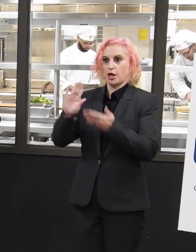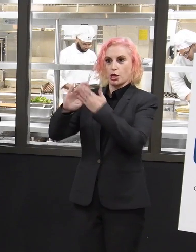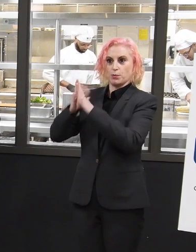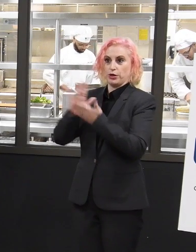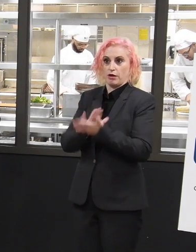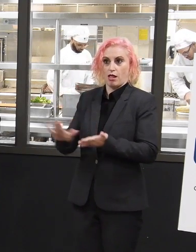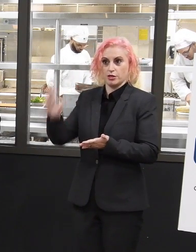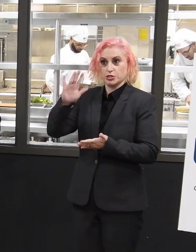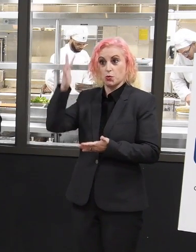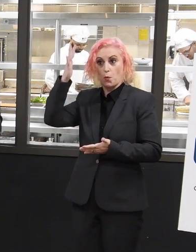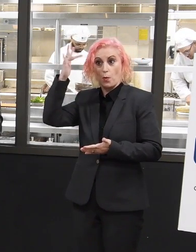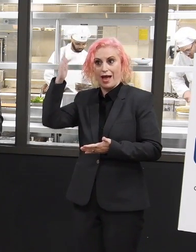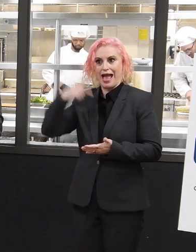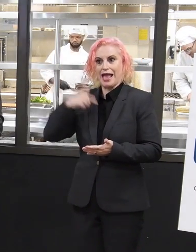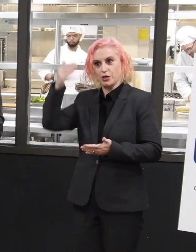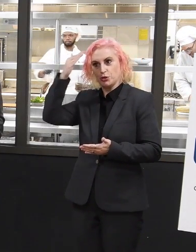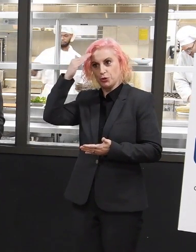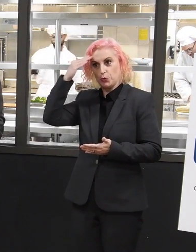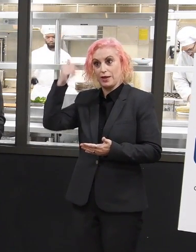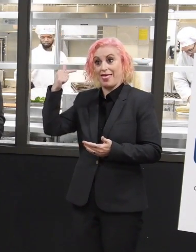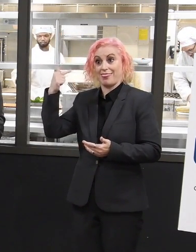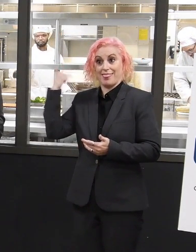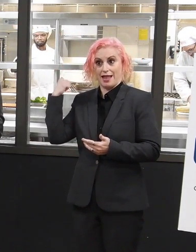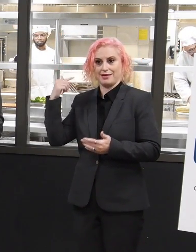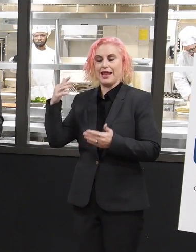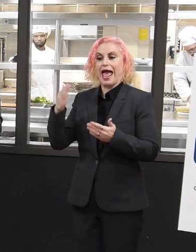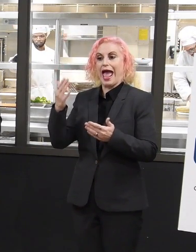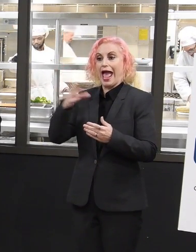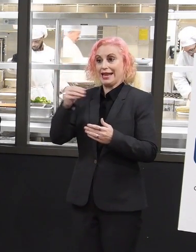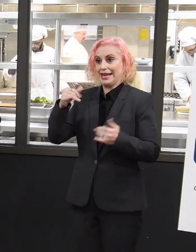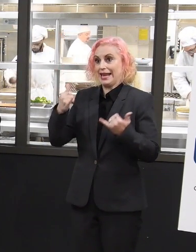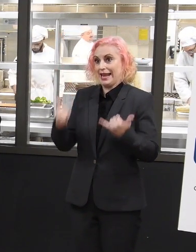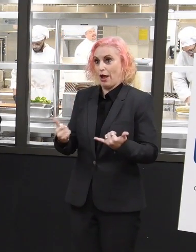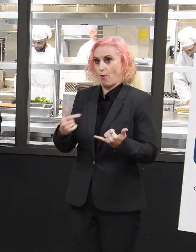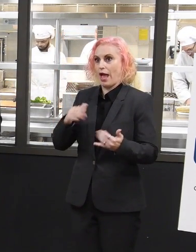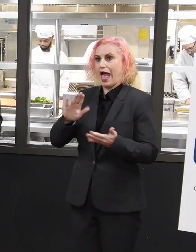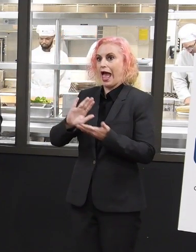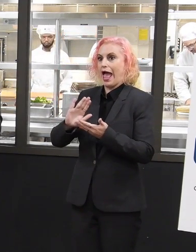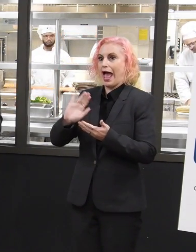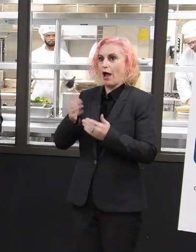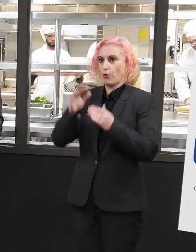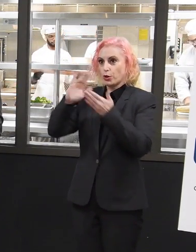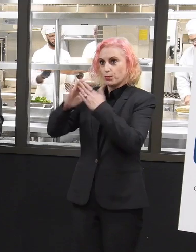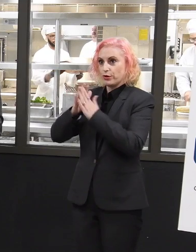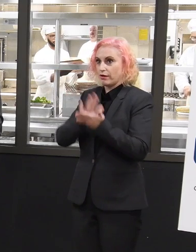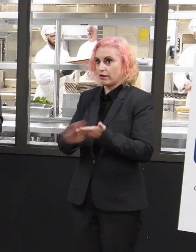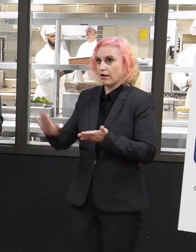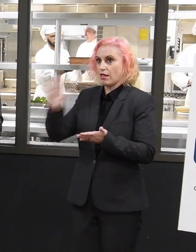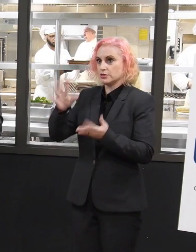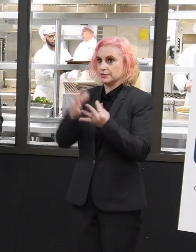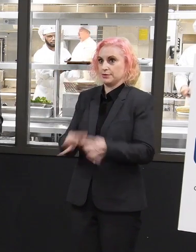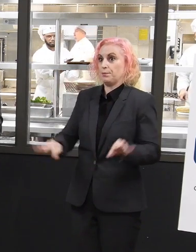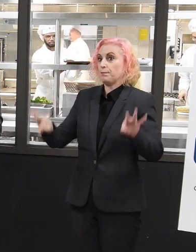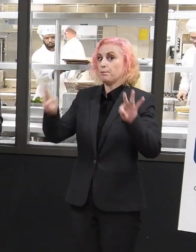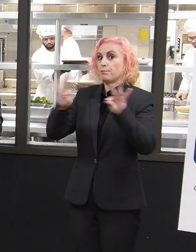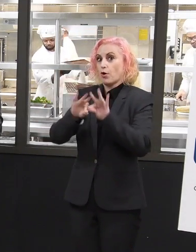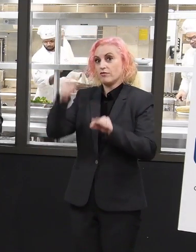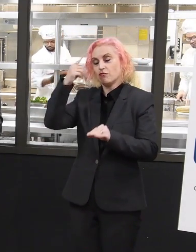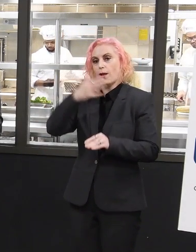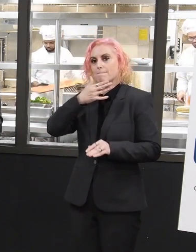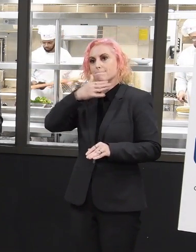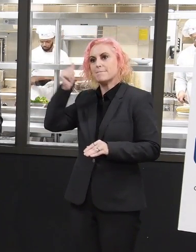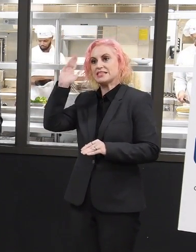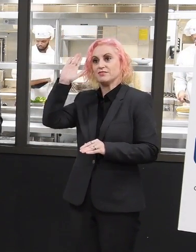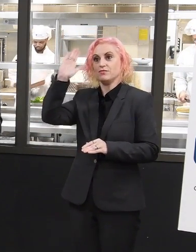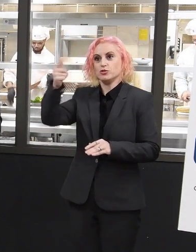colleges because I knew then and I believe now that our community colleges are the key to the best